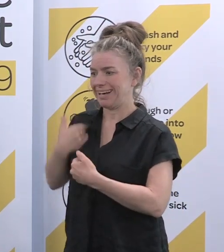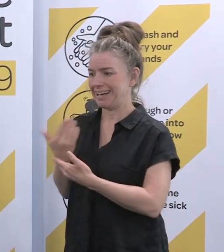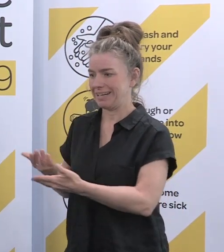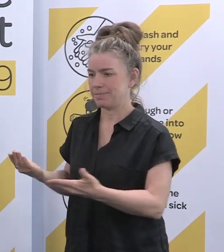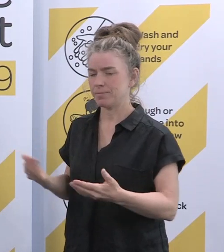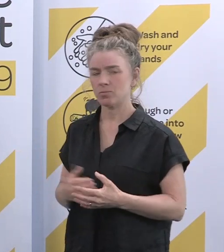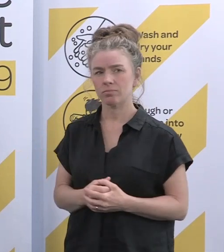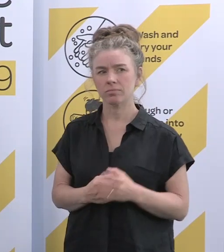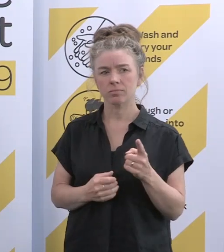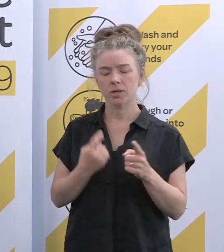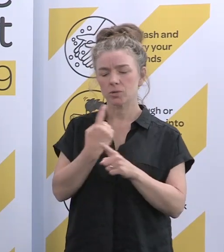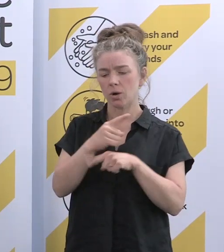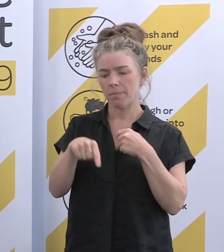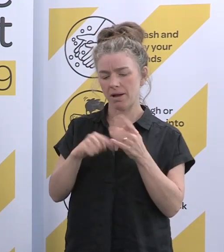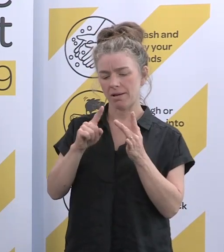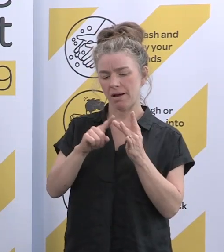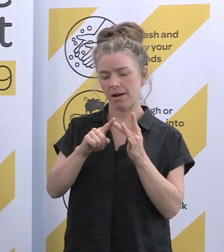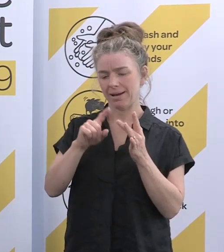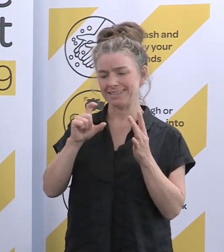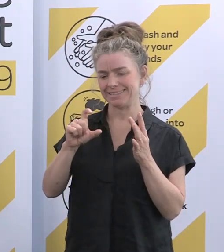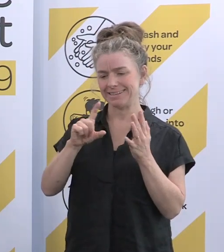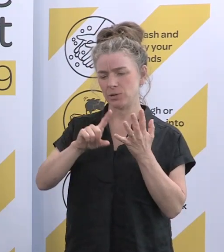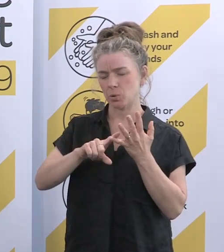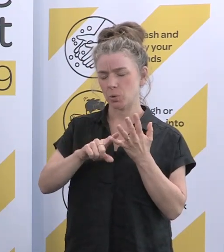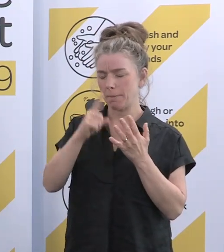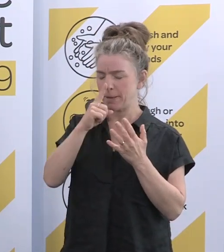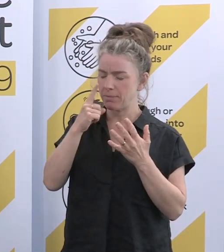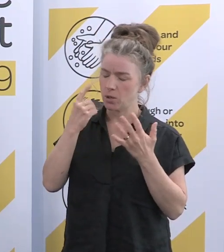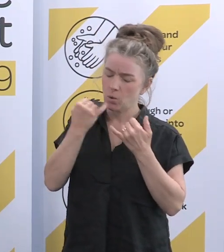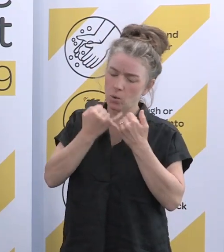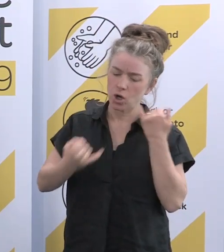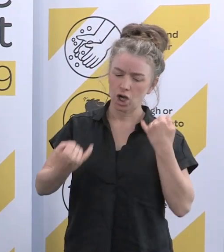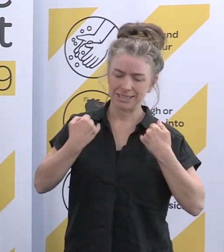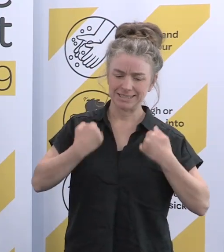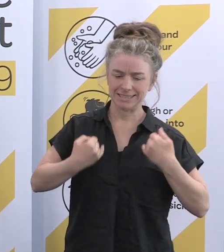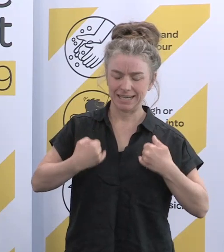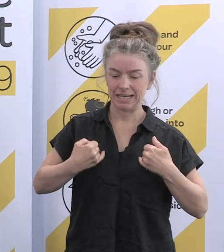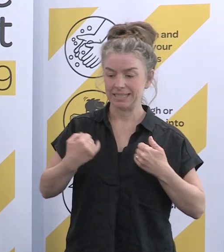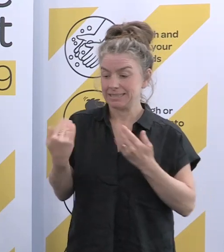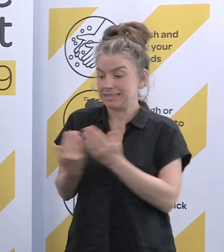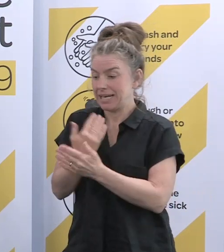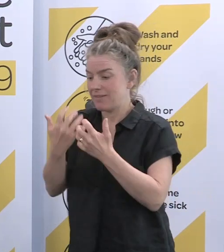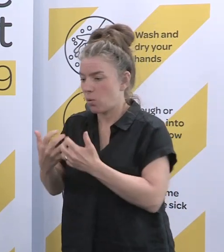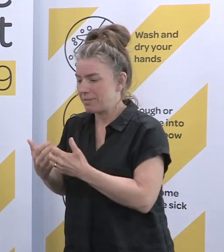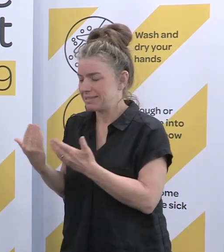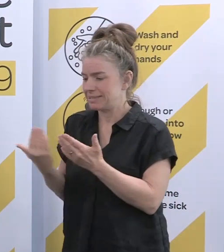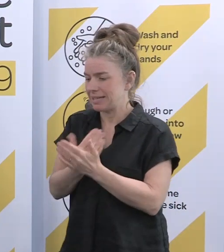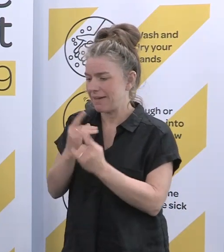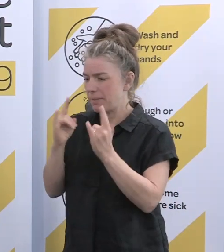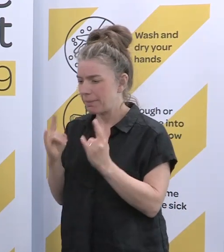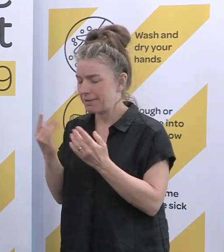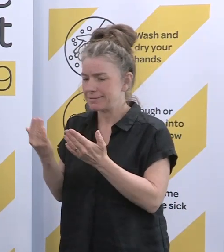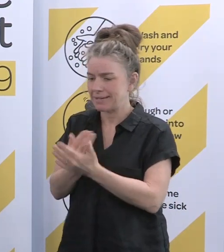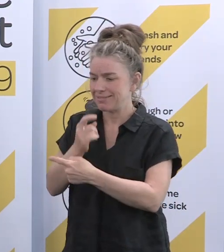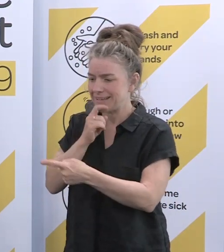being told, in the worst case, there will be rationing, and under 65s will be the ones who are still given ICU beds and ventilators and